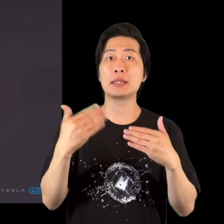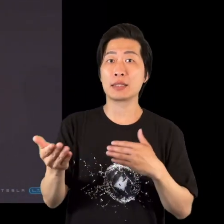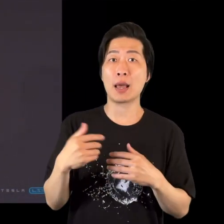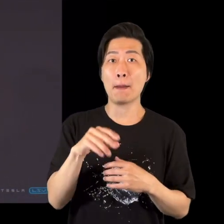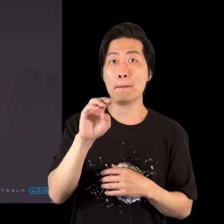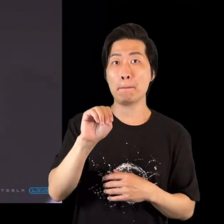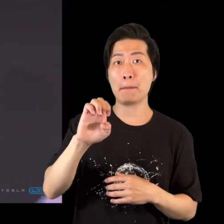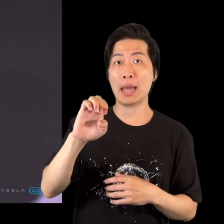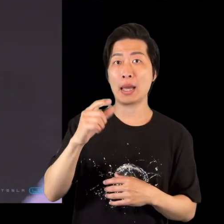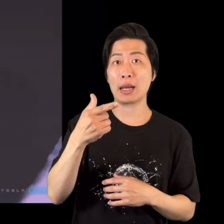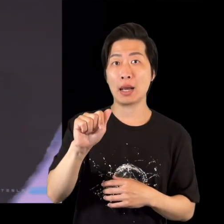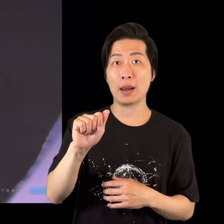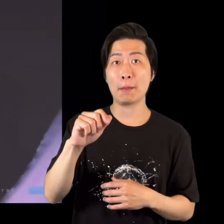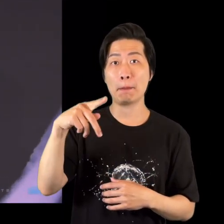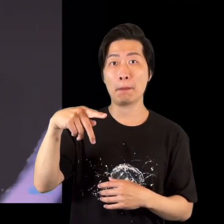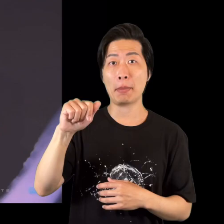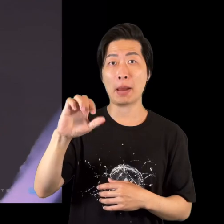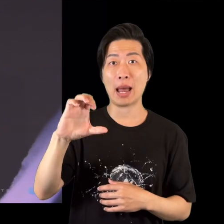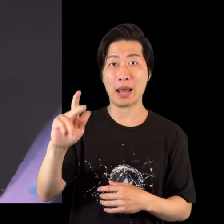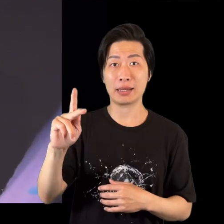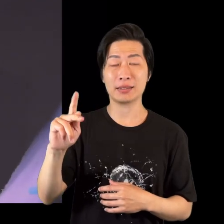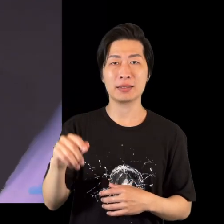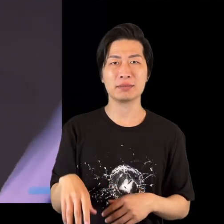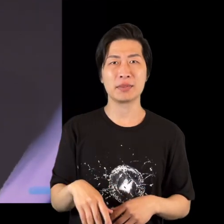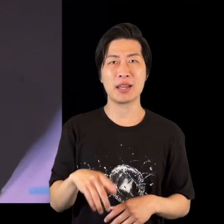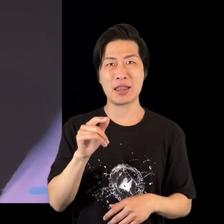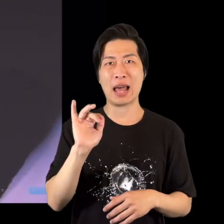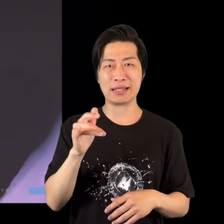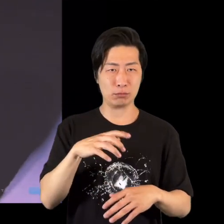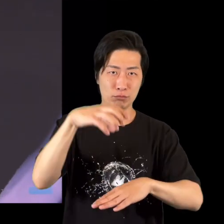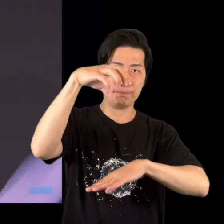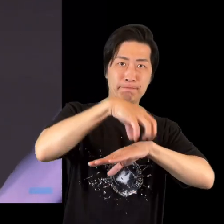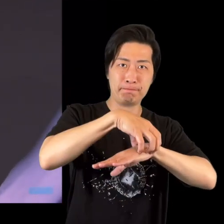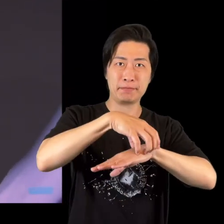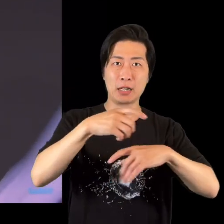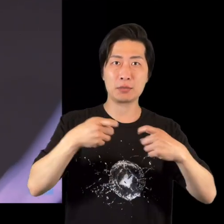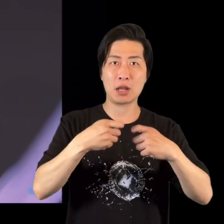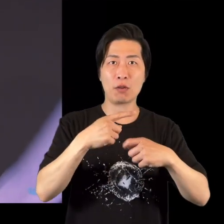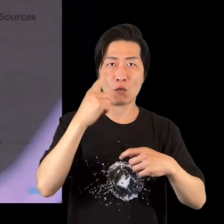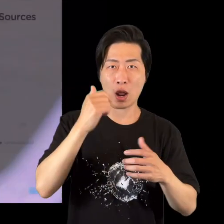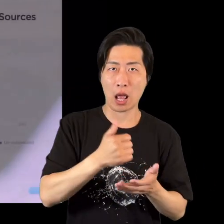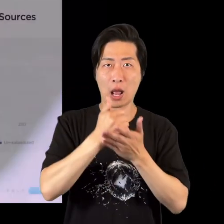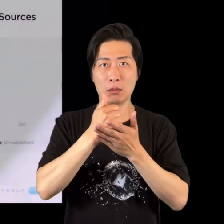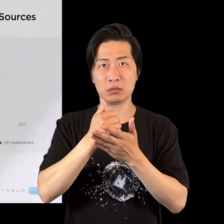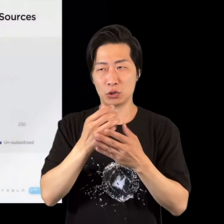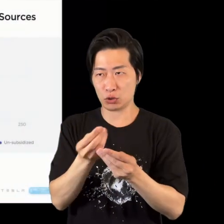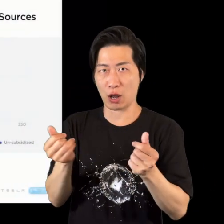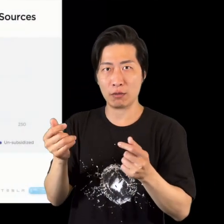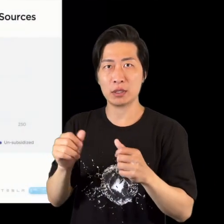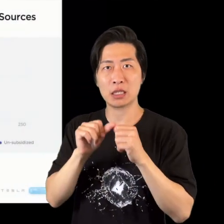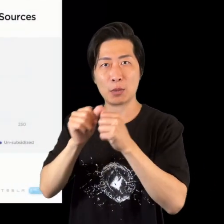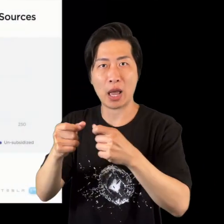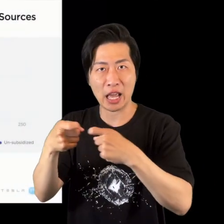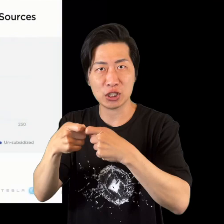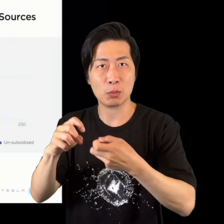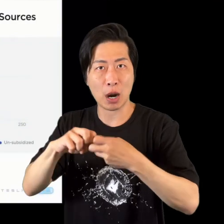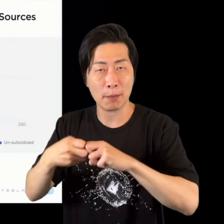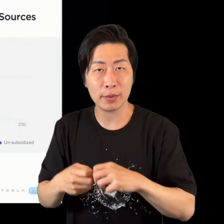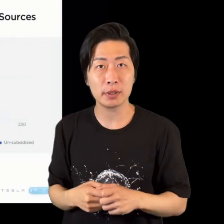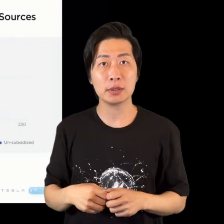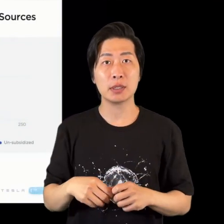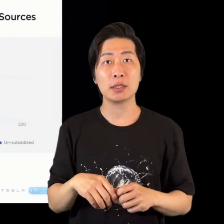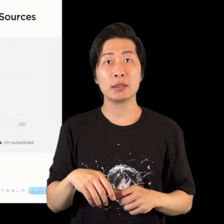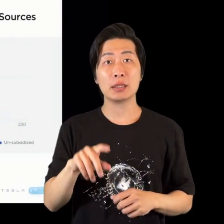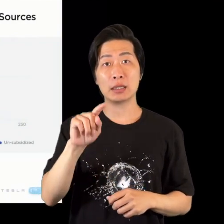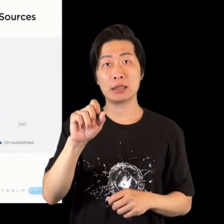is stationary storage is an important part of solving the sustainable energy problem. And the Tesla Megapack is